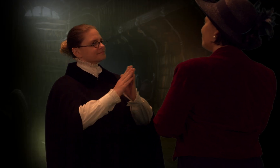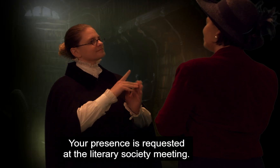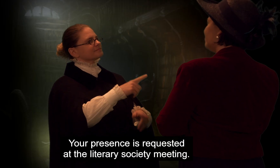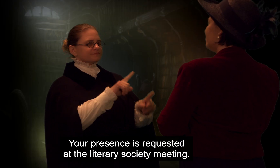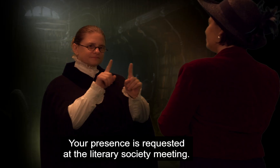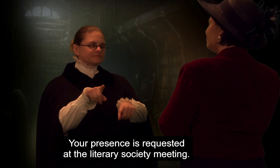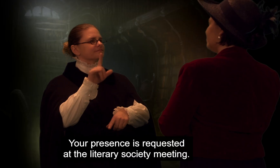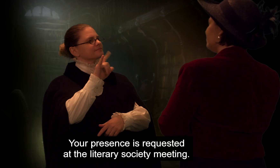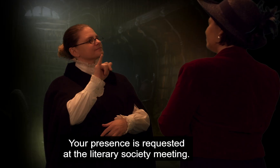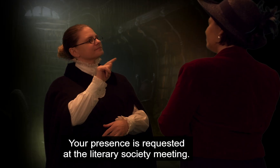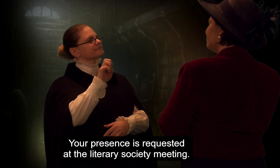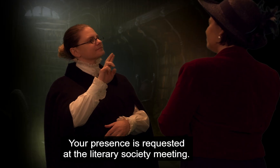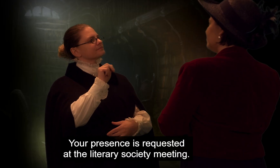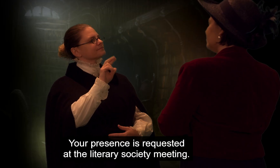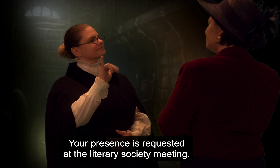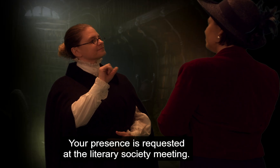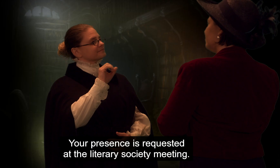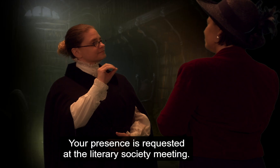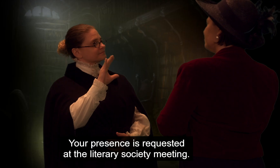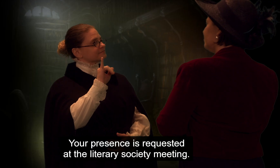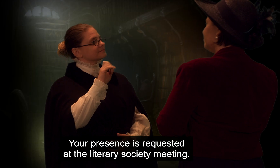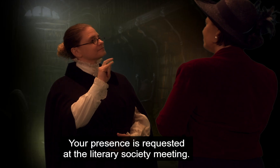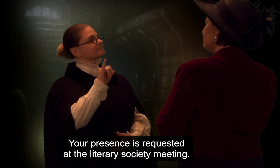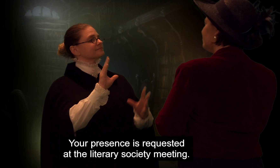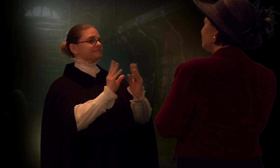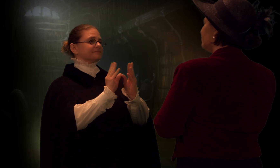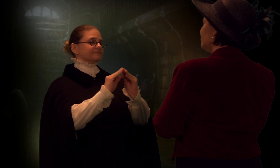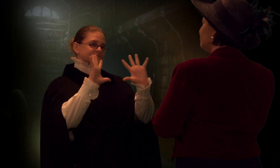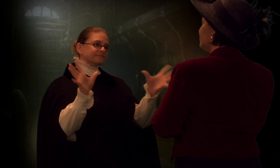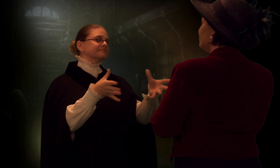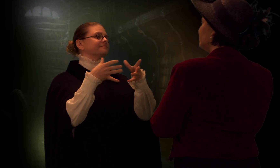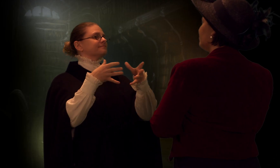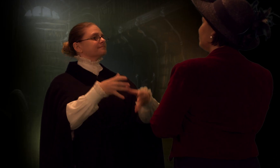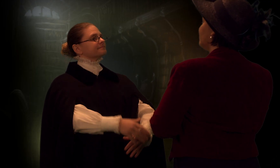Your presence is requested at the Literary Society meeting.